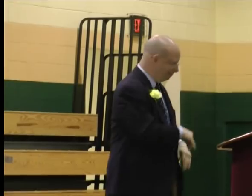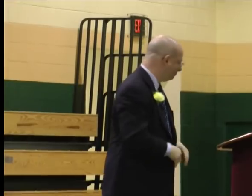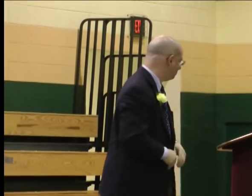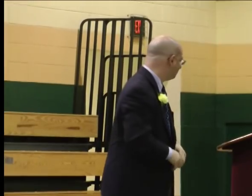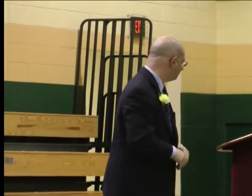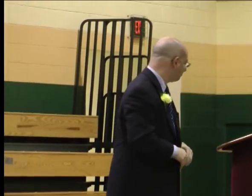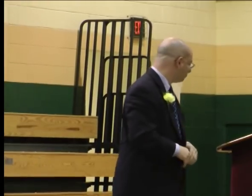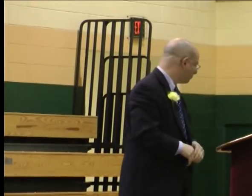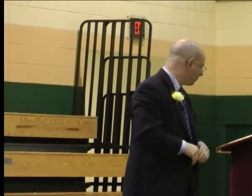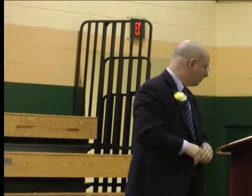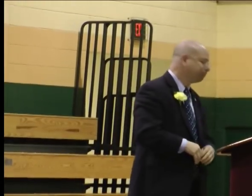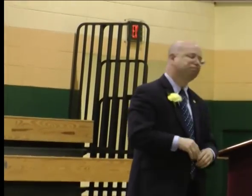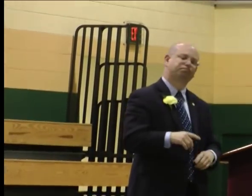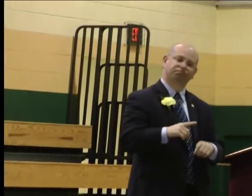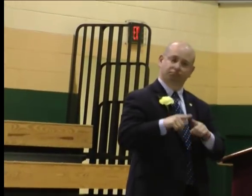I'll give up on all this stuff here.